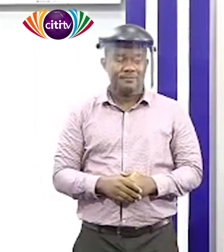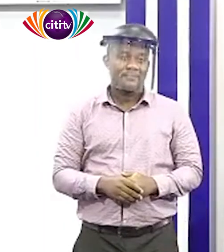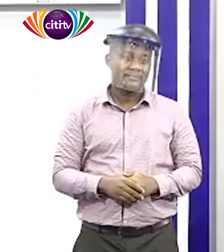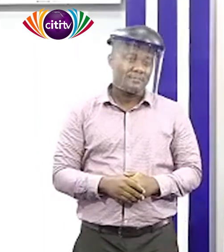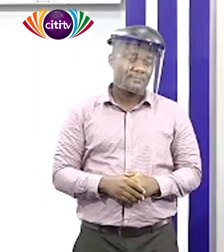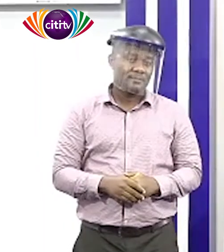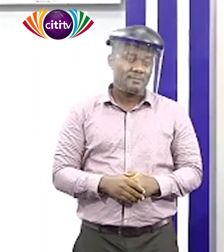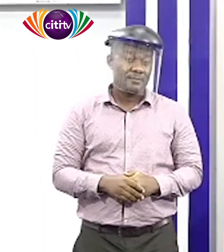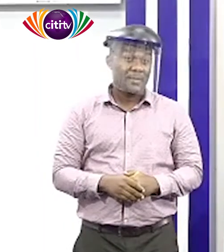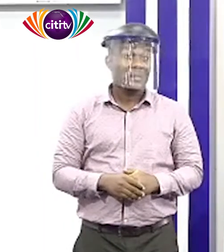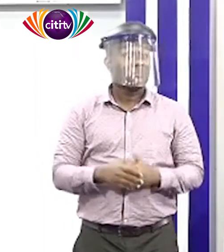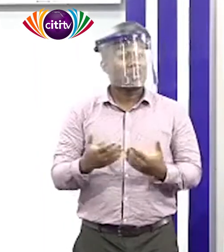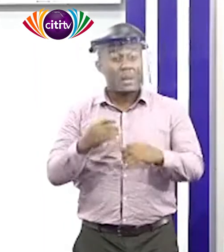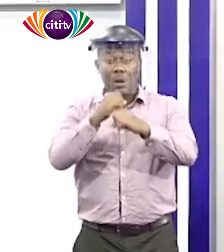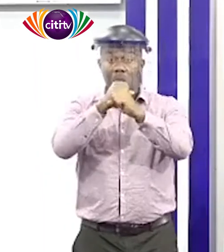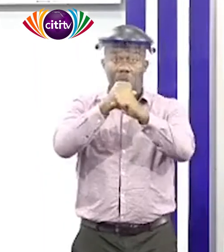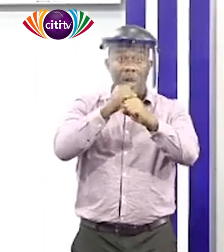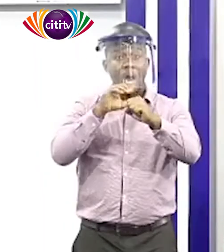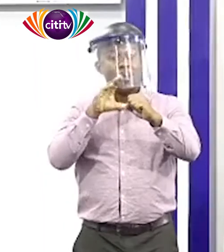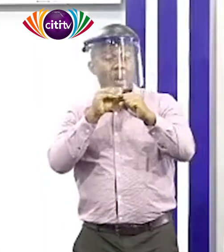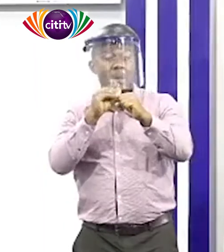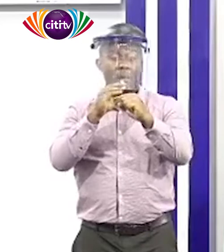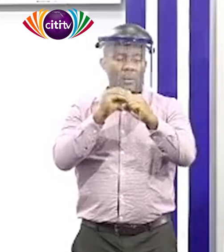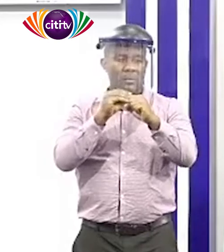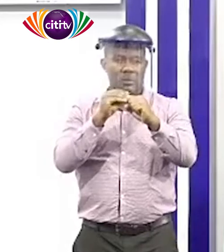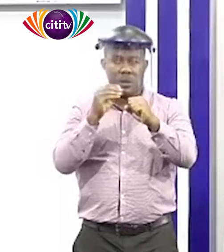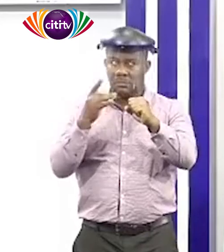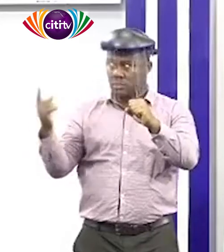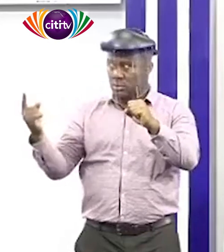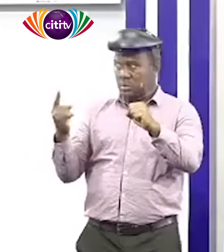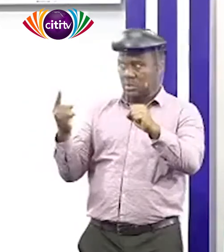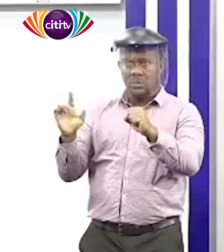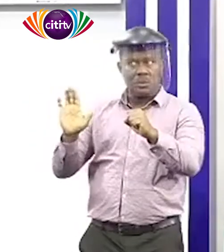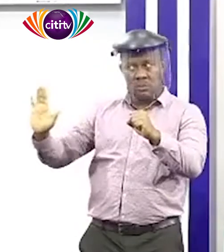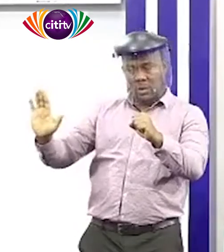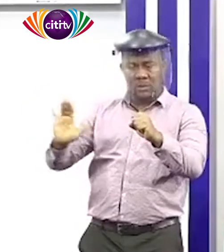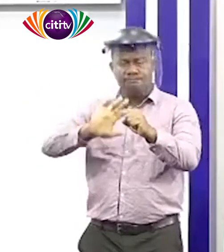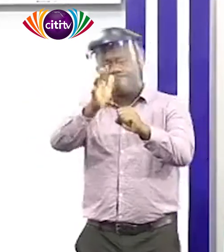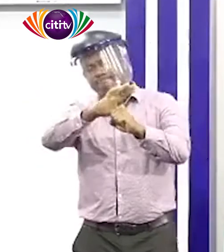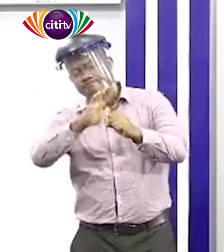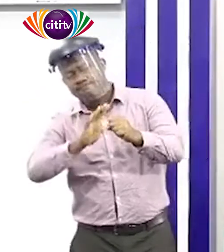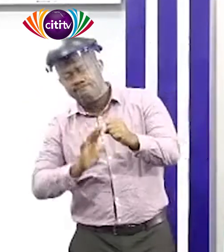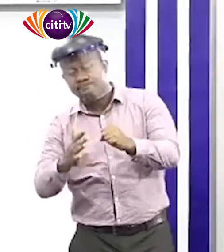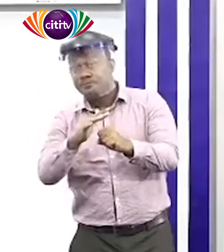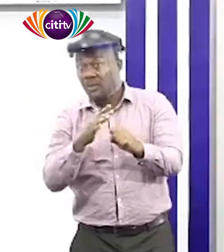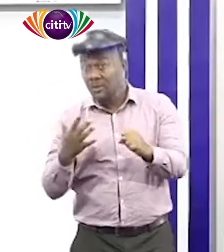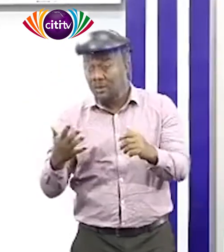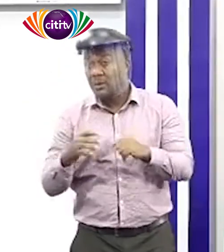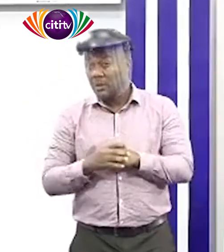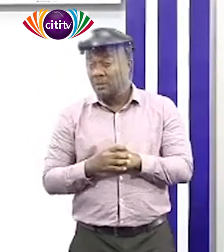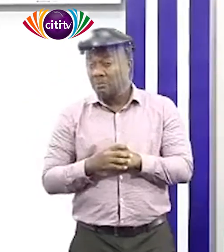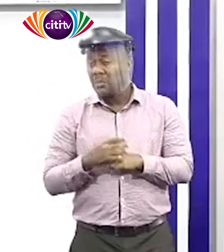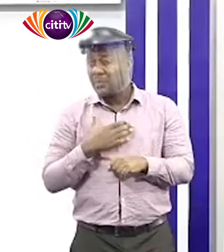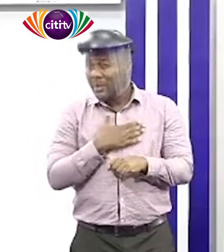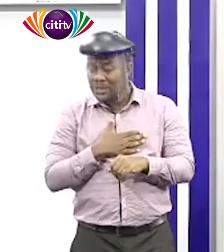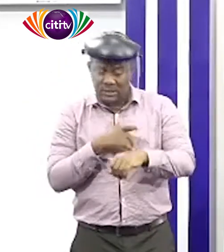Sanitize microphones immediately after each use. Spend at least 5 minutes of worship time